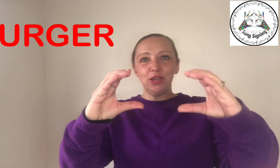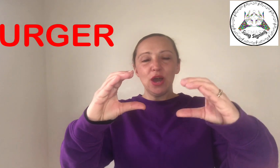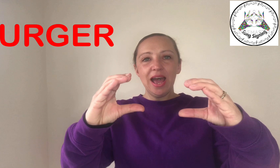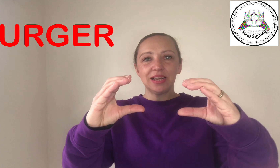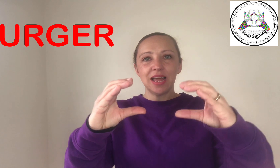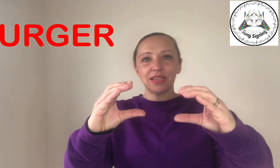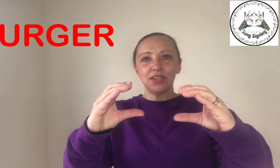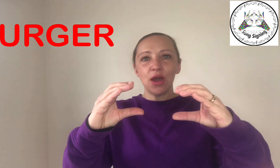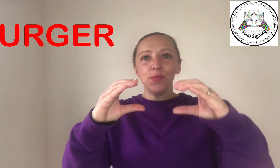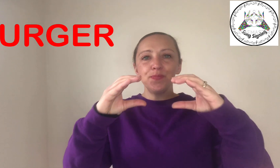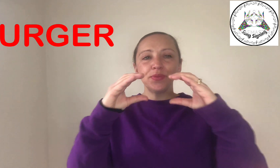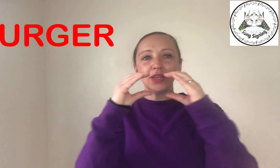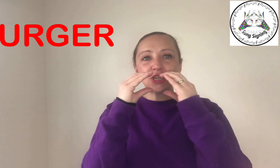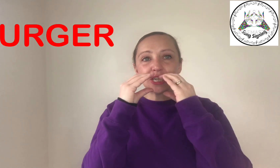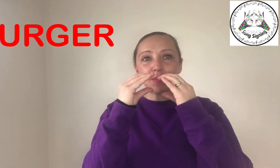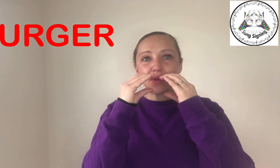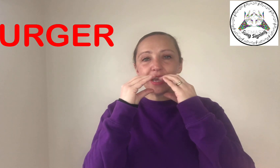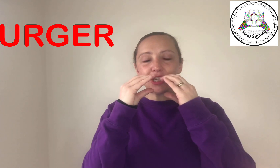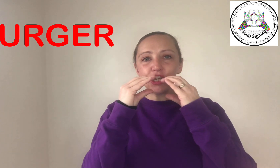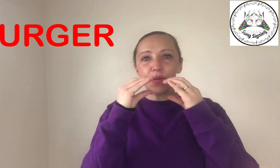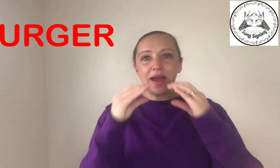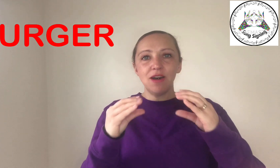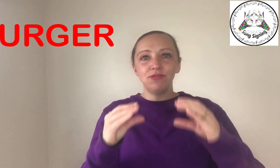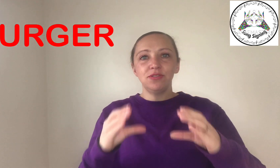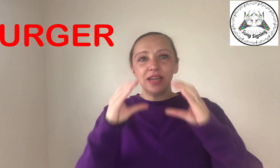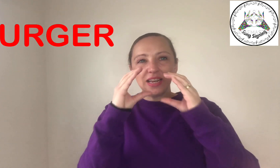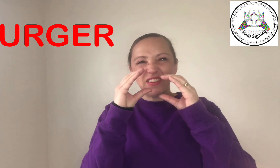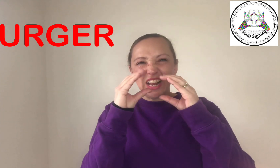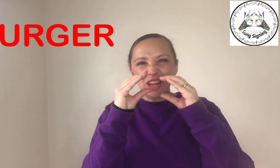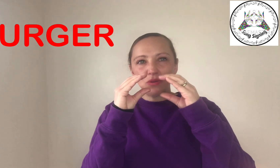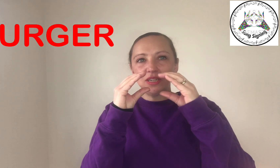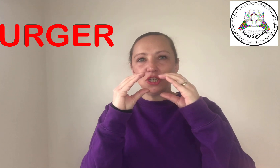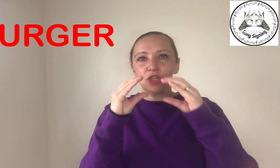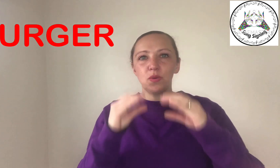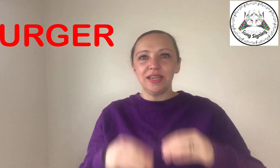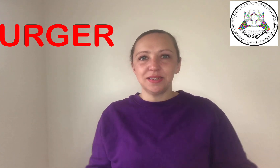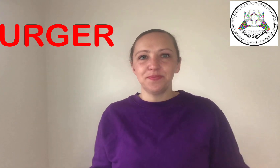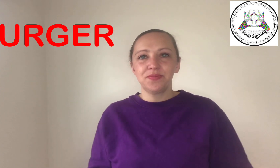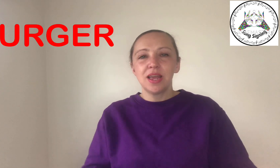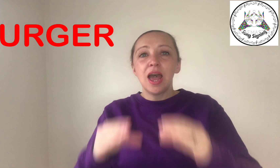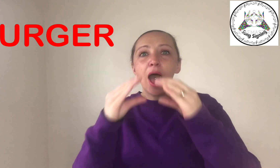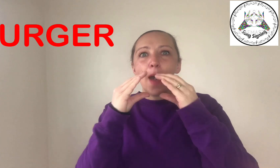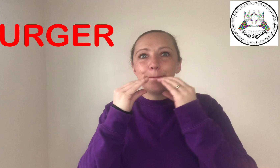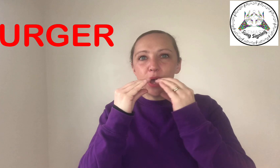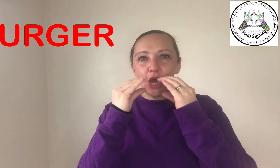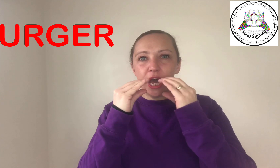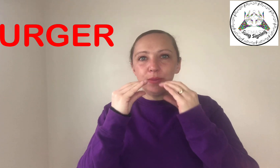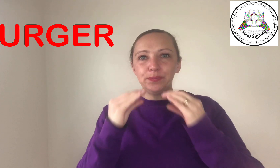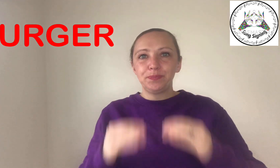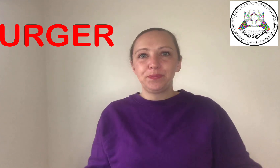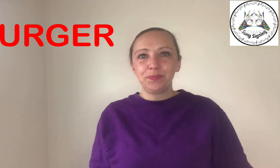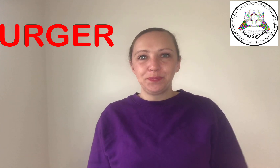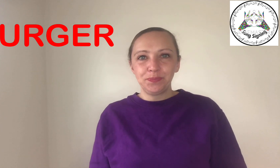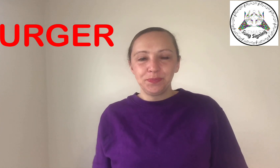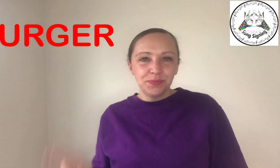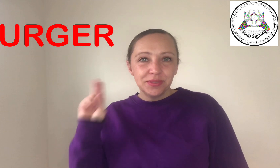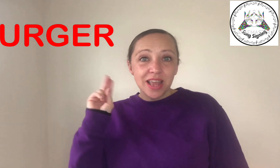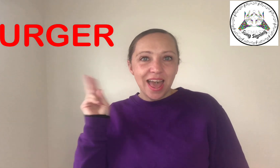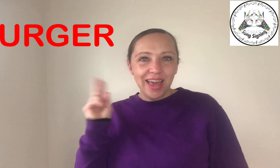your hand like so. You're just going to bring it to your mouth and give it a little tidy squeeze. Burger.